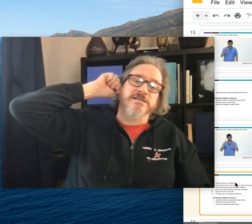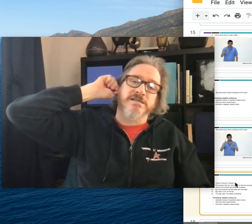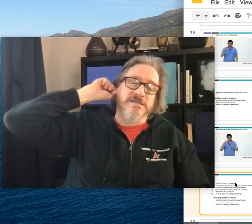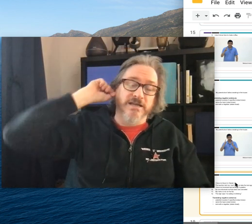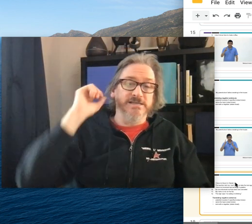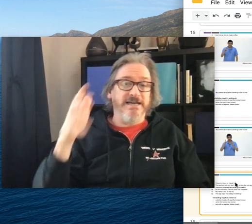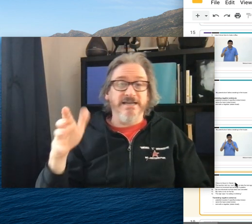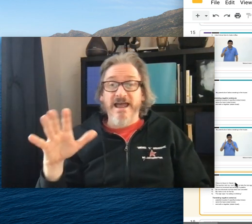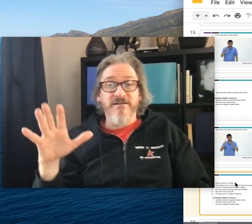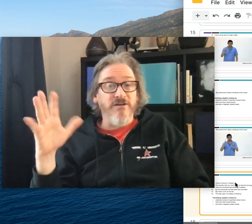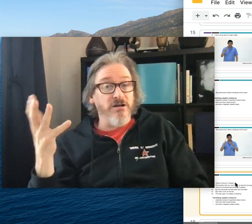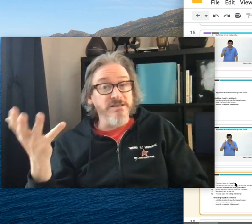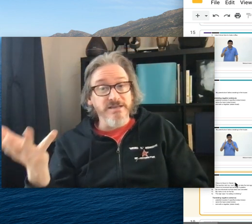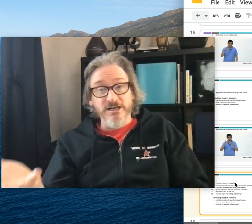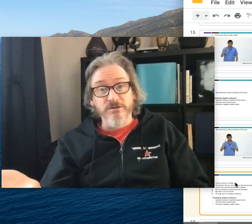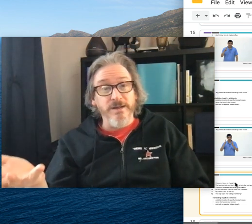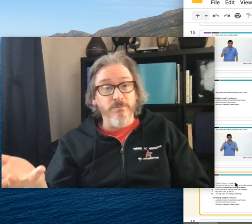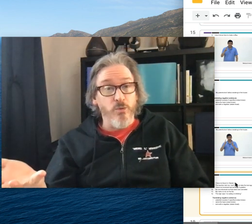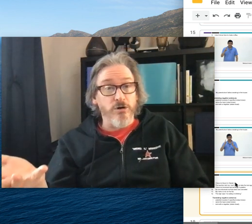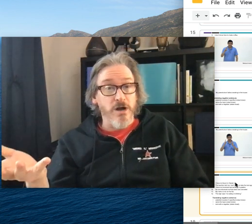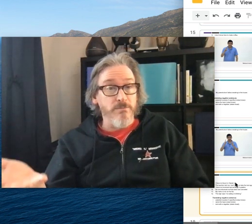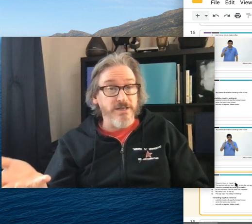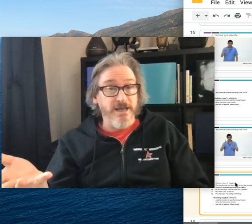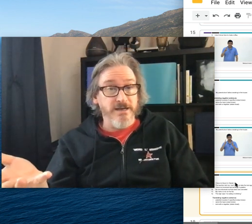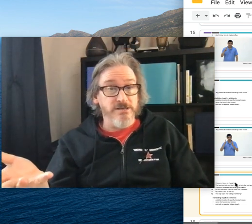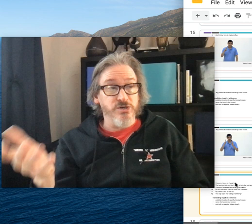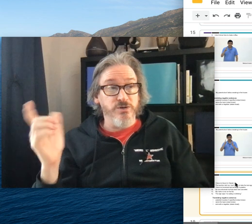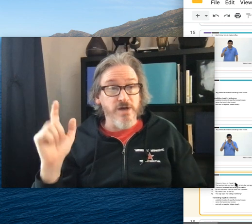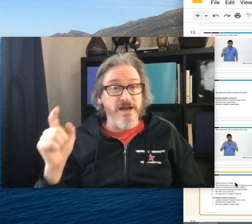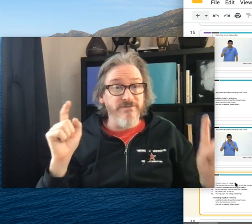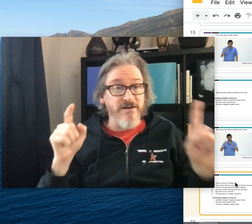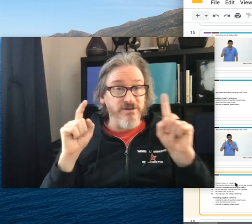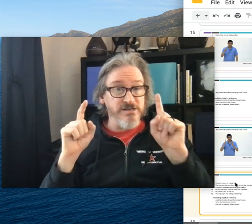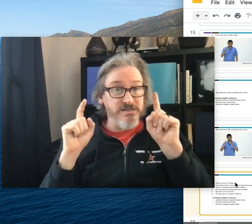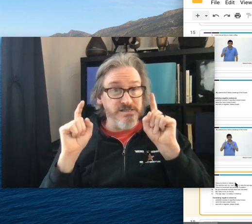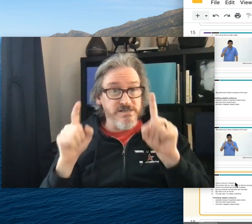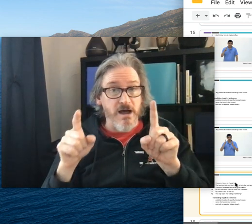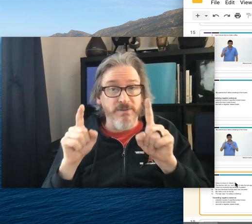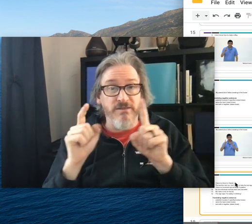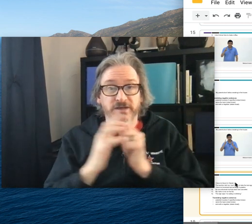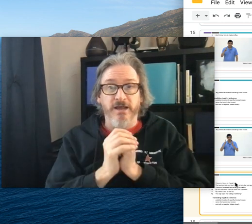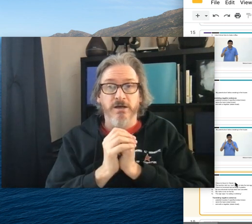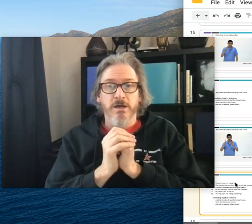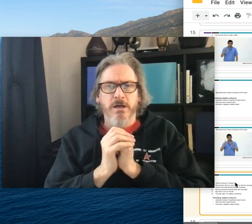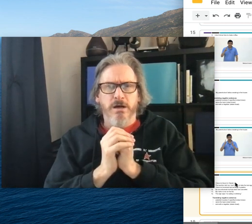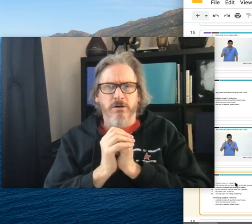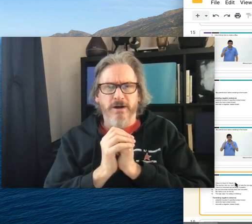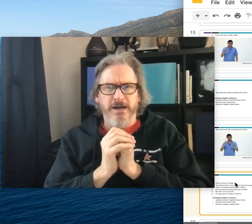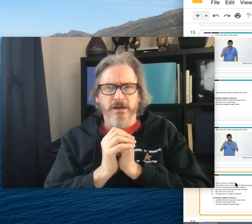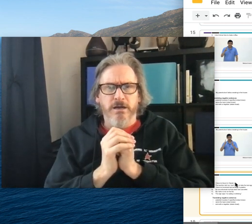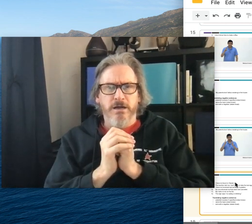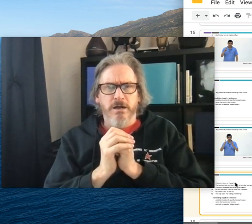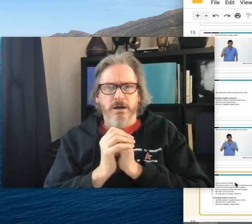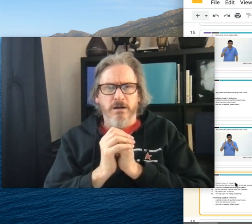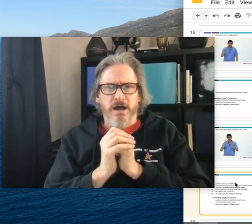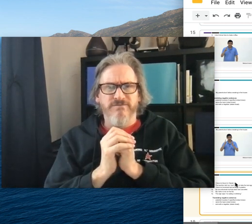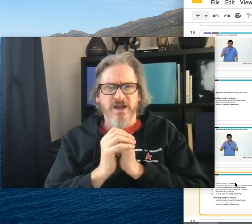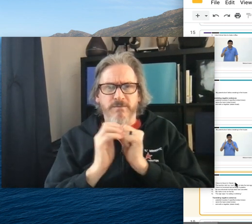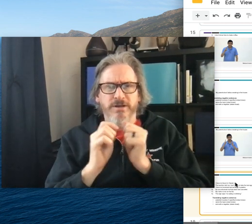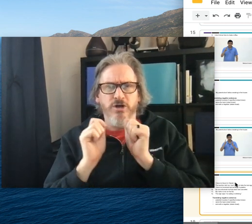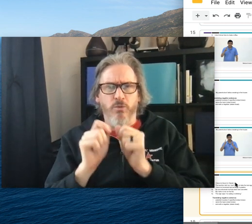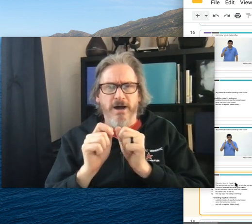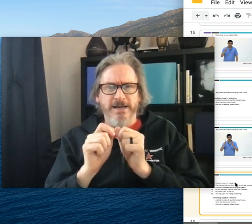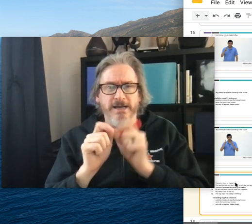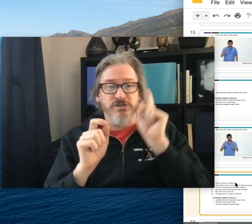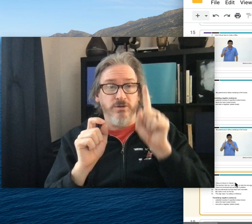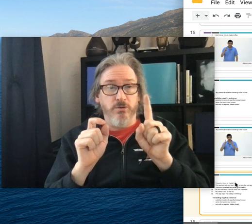The sentences in the second half are a little bit more complicated. So you kind of have to stop and think, all right, I've